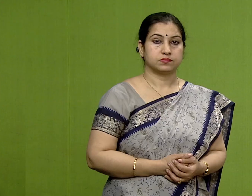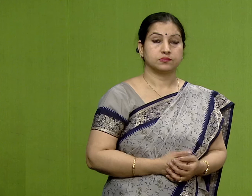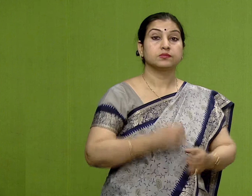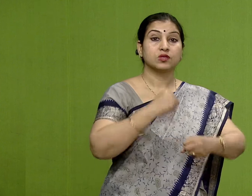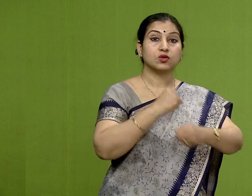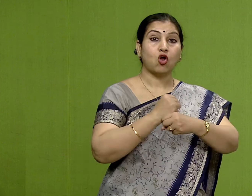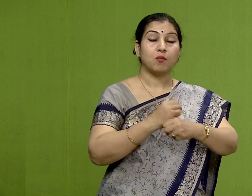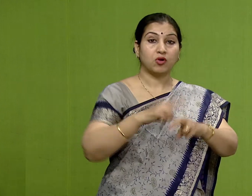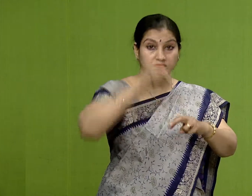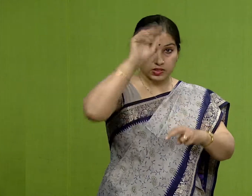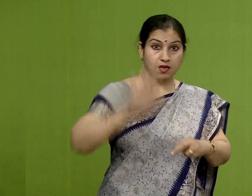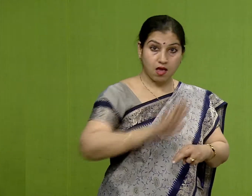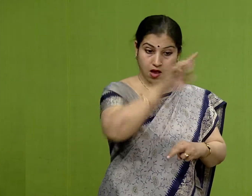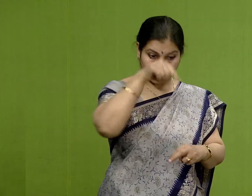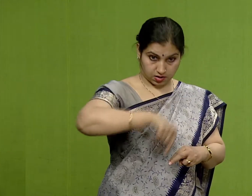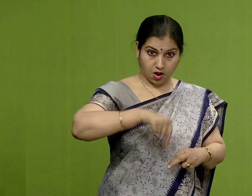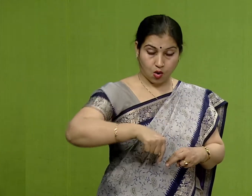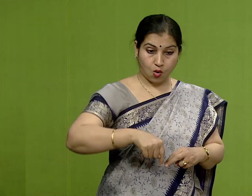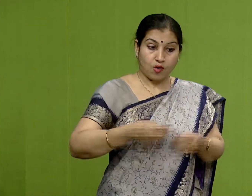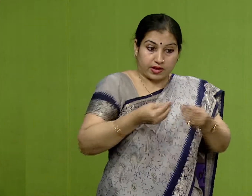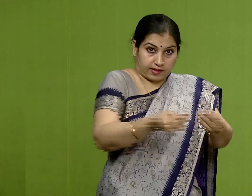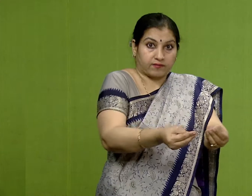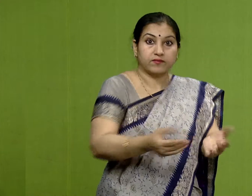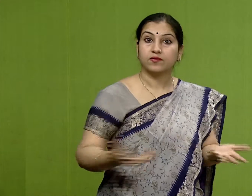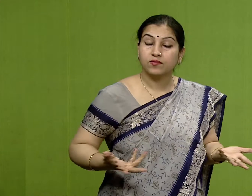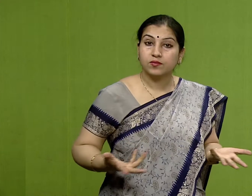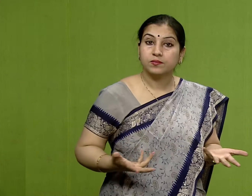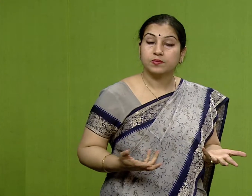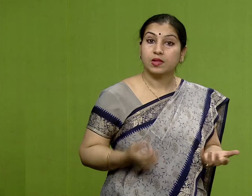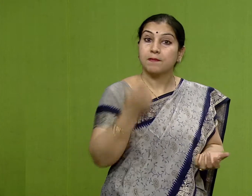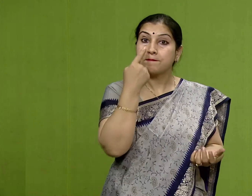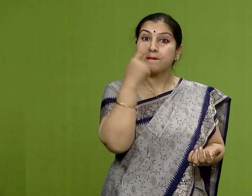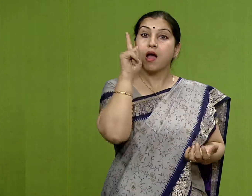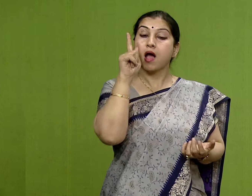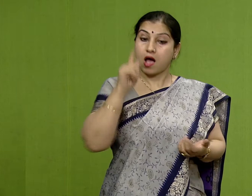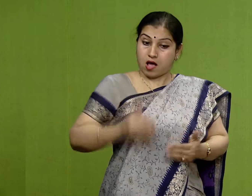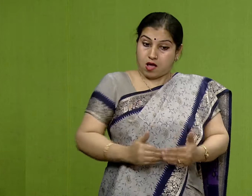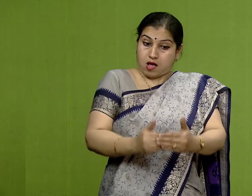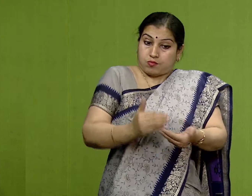Government of India now provides maternity leave of